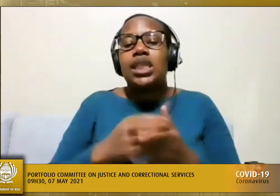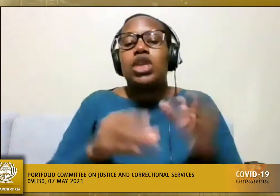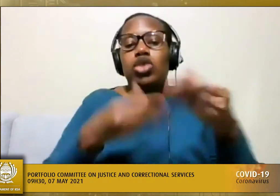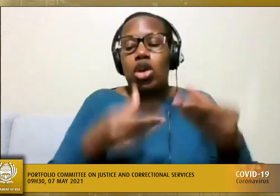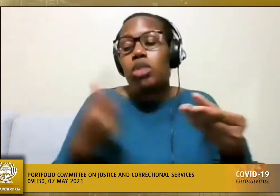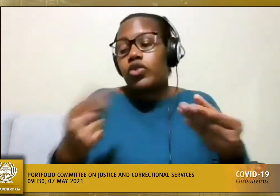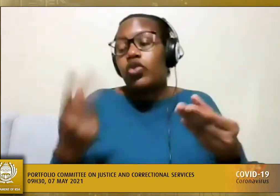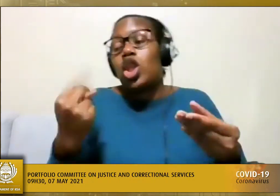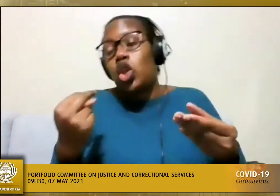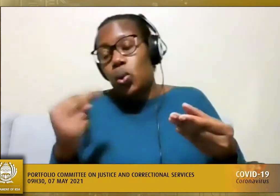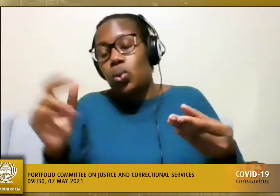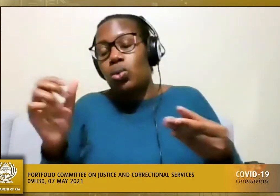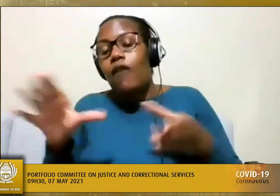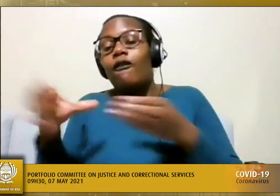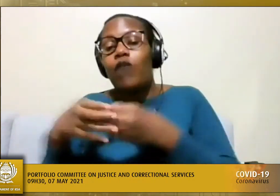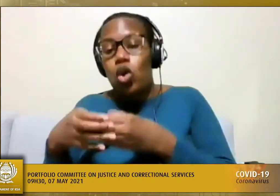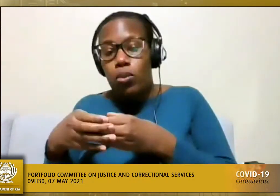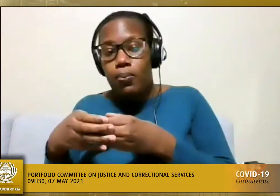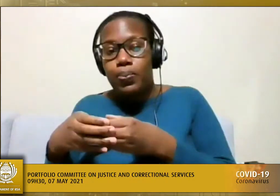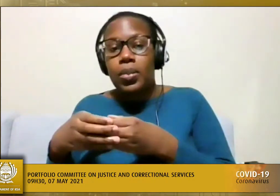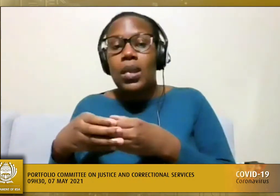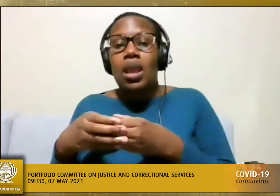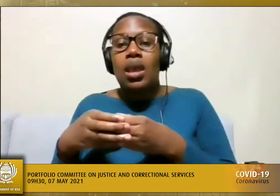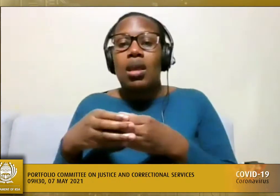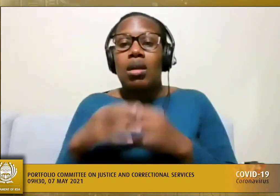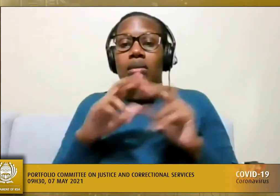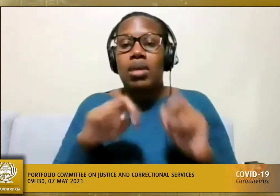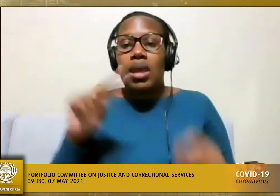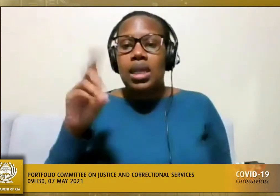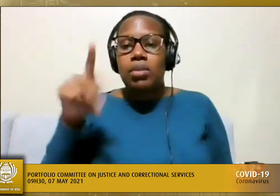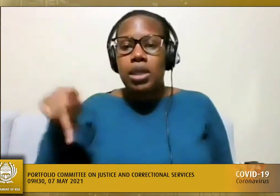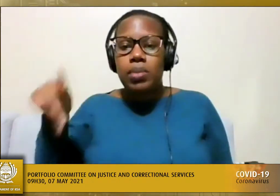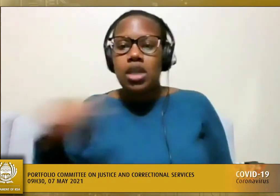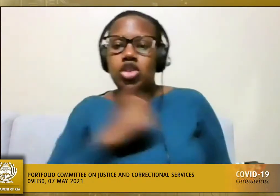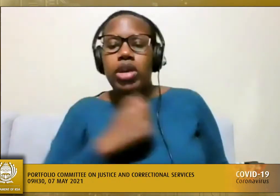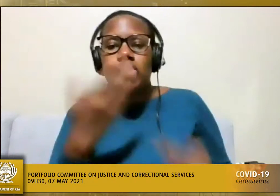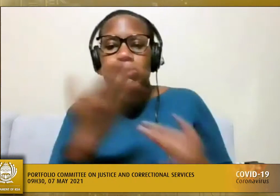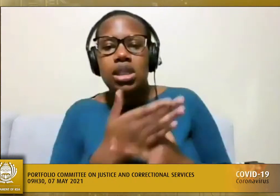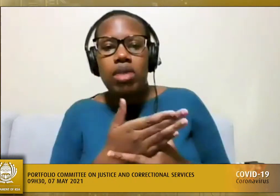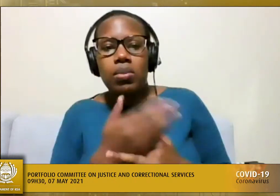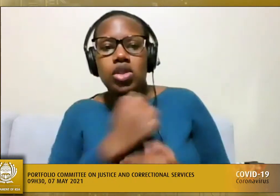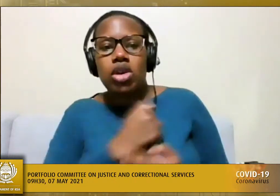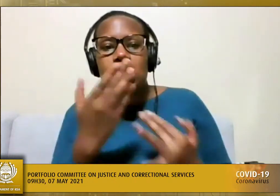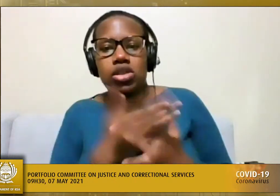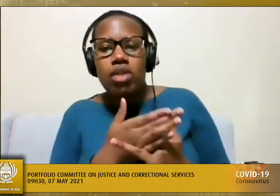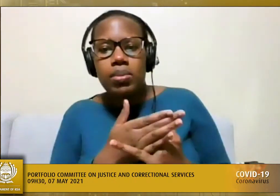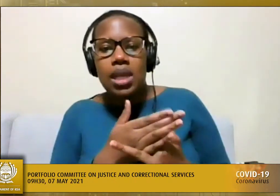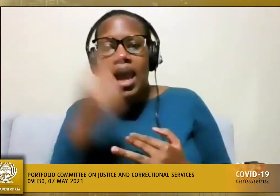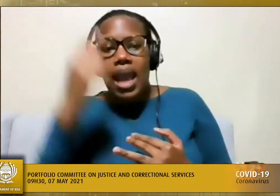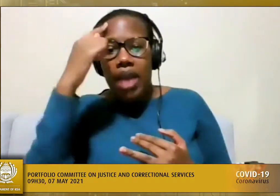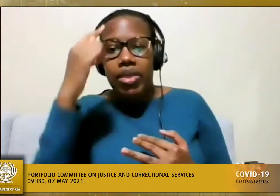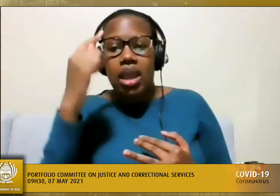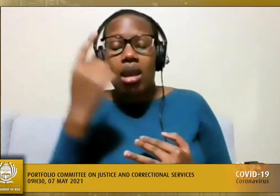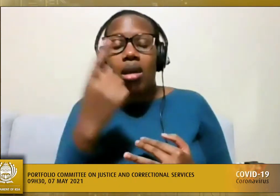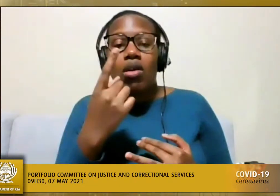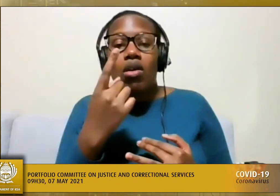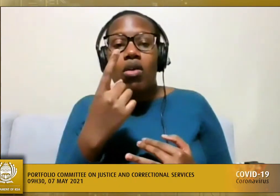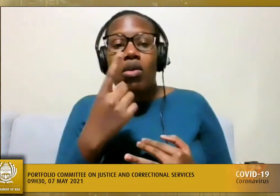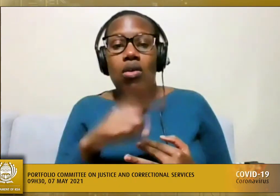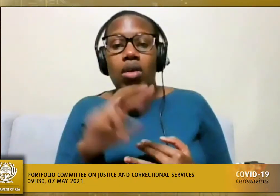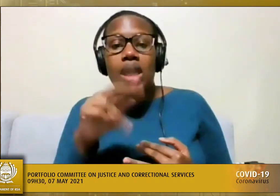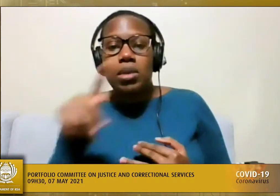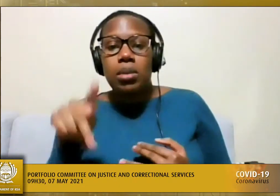forensic firm the investigation proved to be very interesting I think maybe what you can for the for the for the sorry